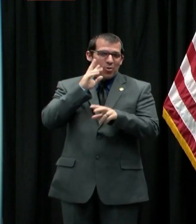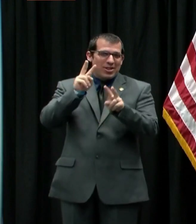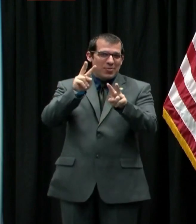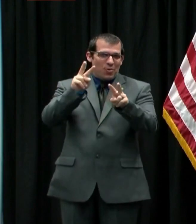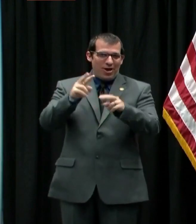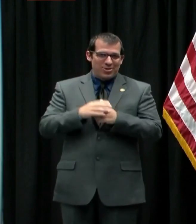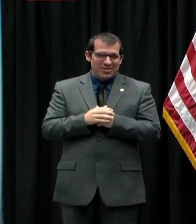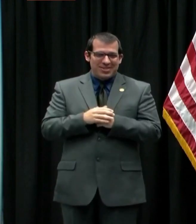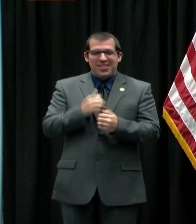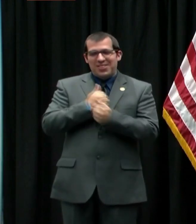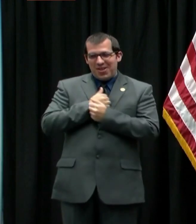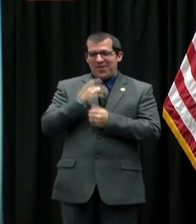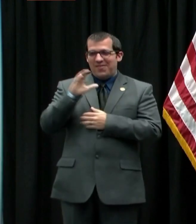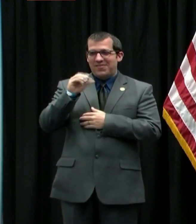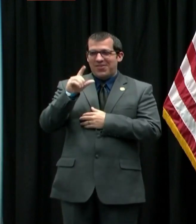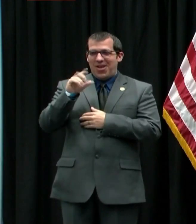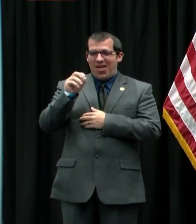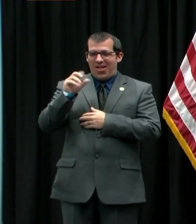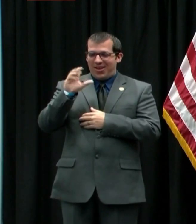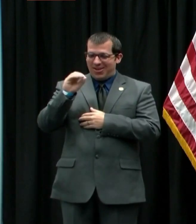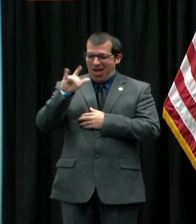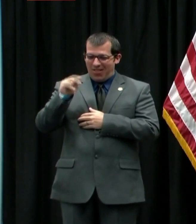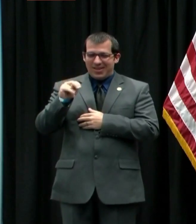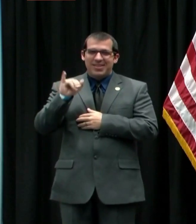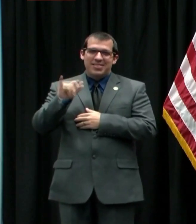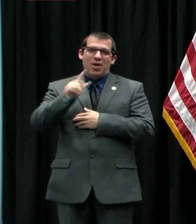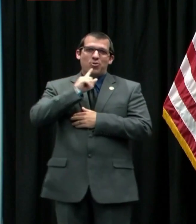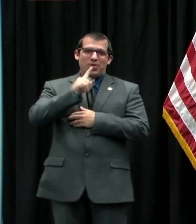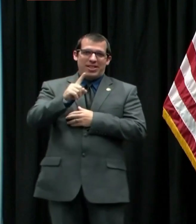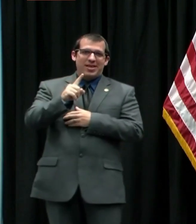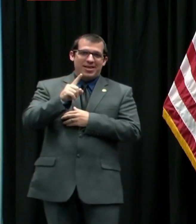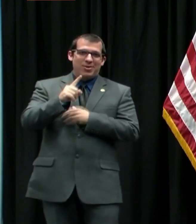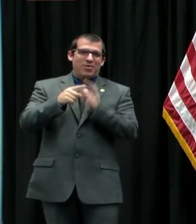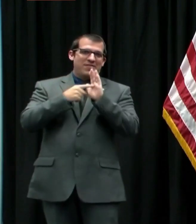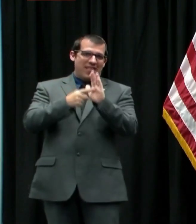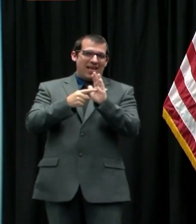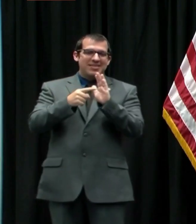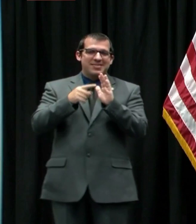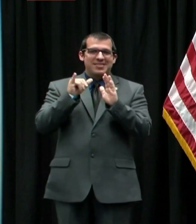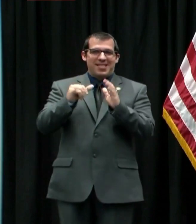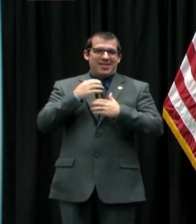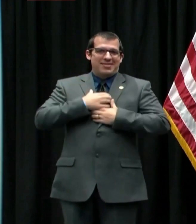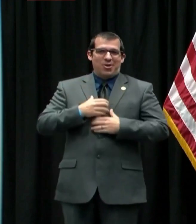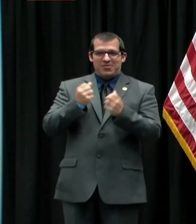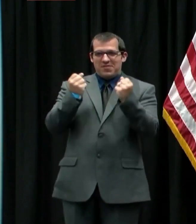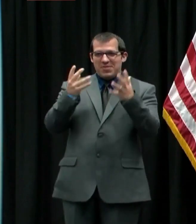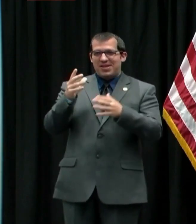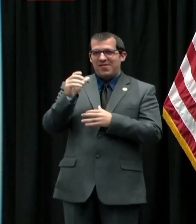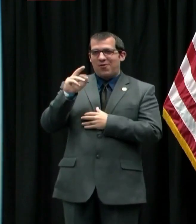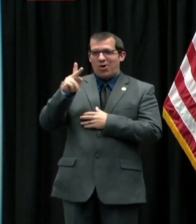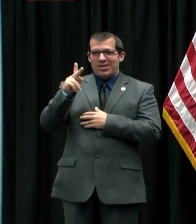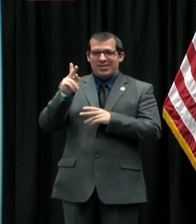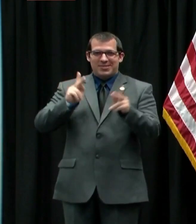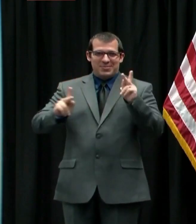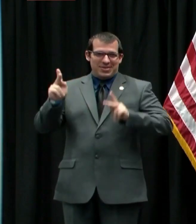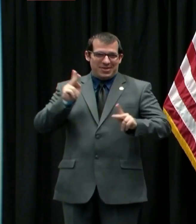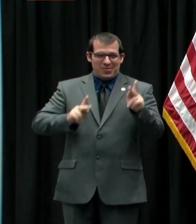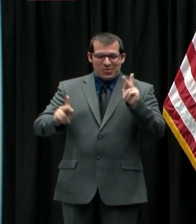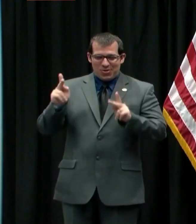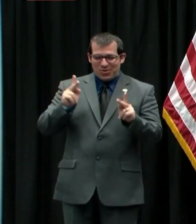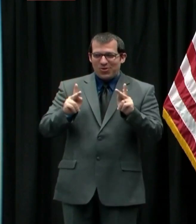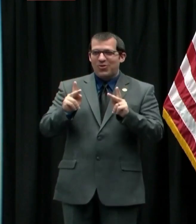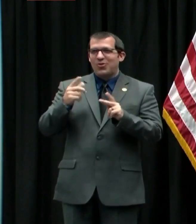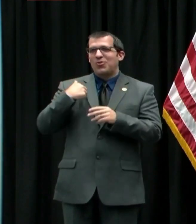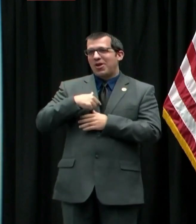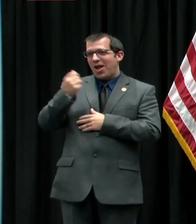watching. Love, Colin. And that really reflects really the desire of so many Arkansans.